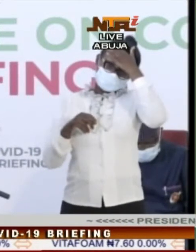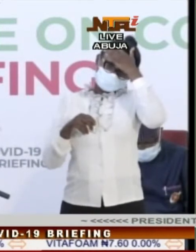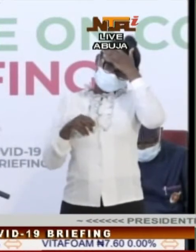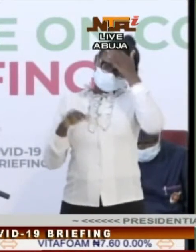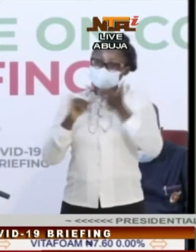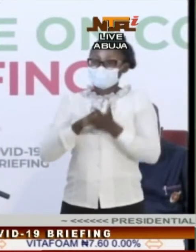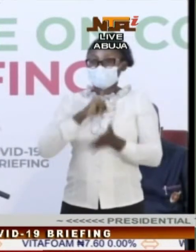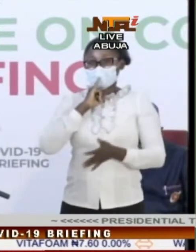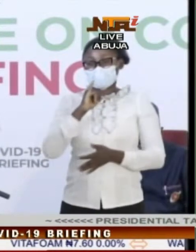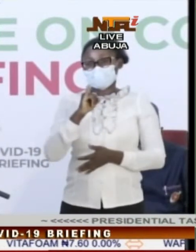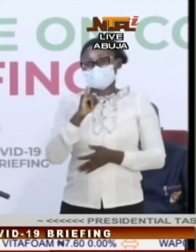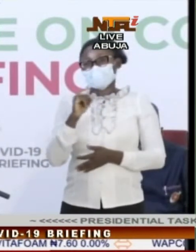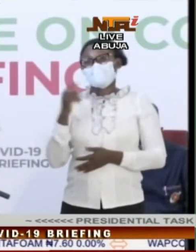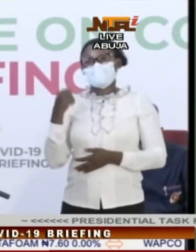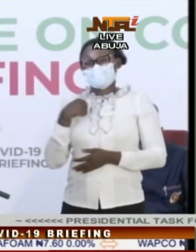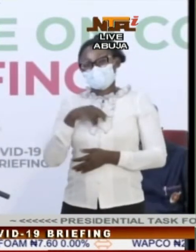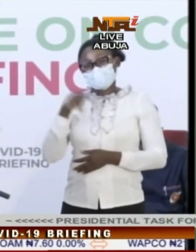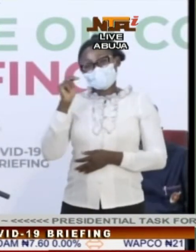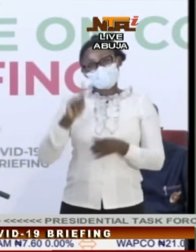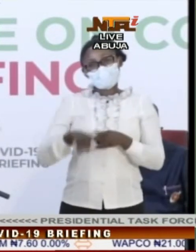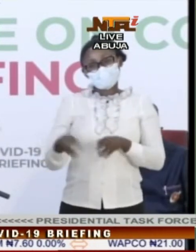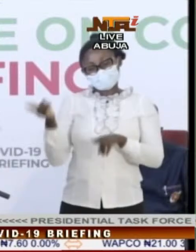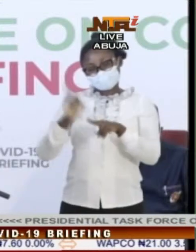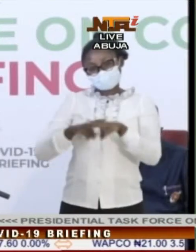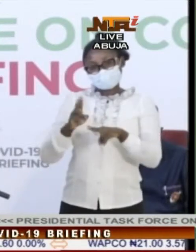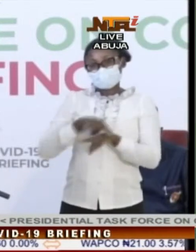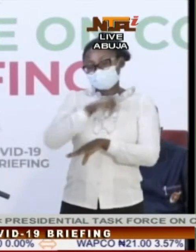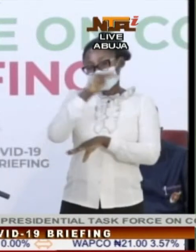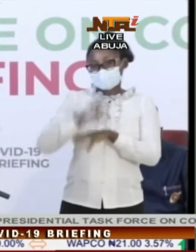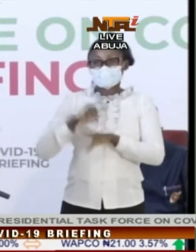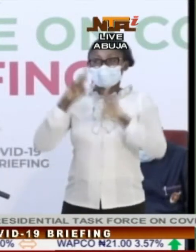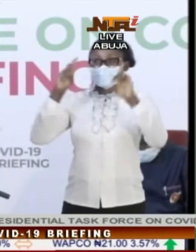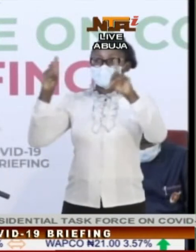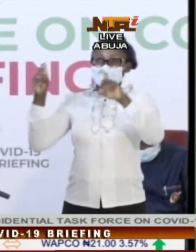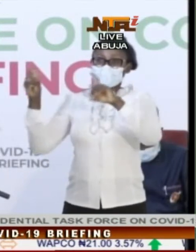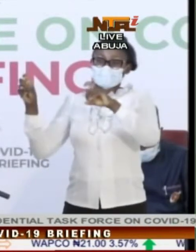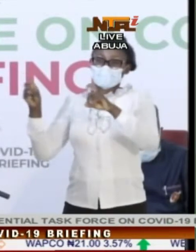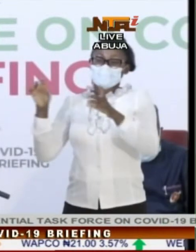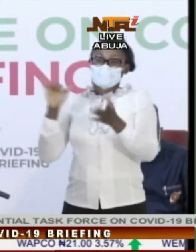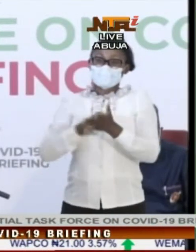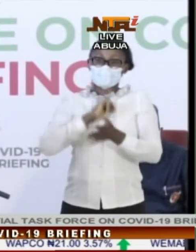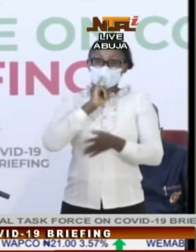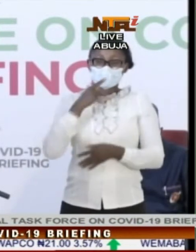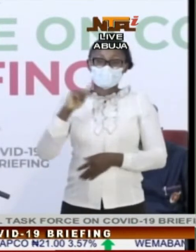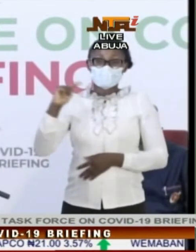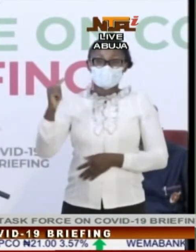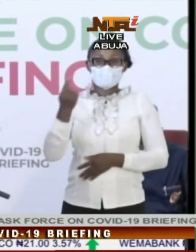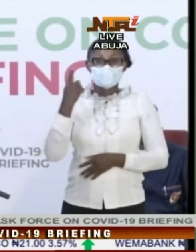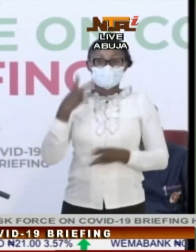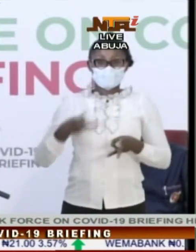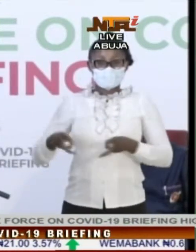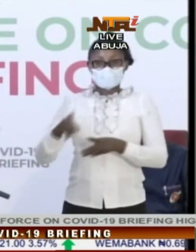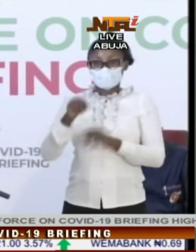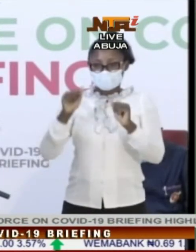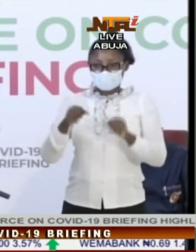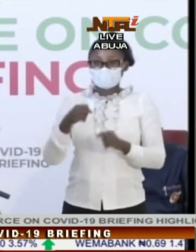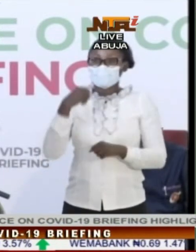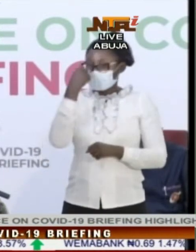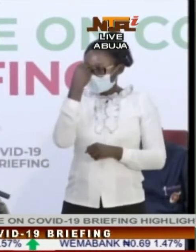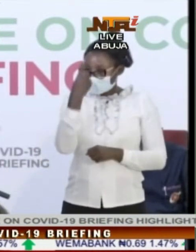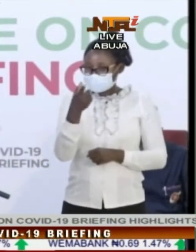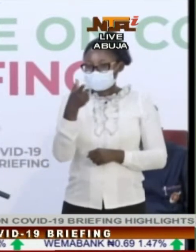That is, we need to increase the national testing, and that's the only way we can understand the burden of